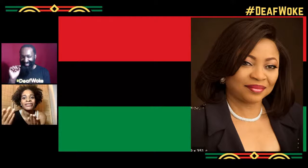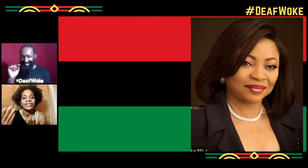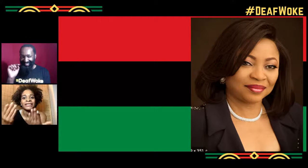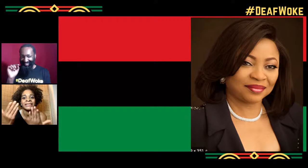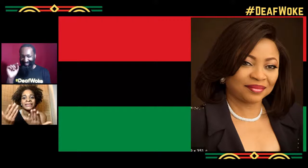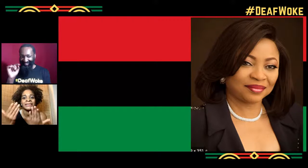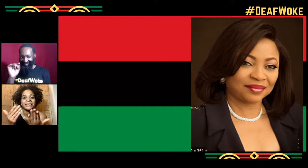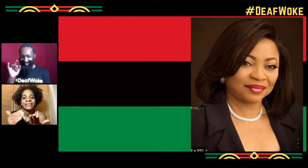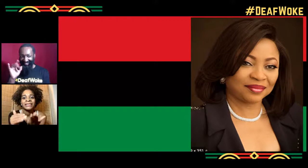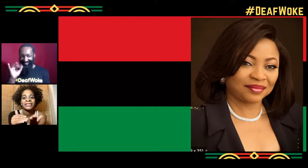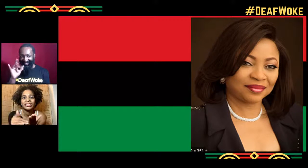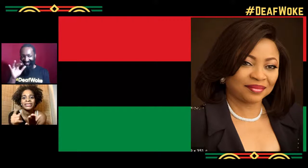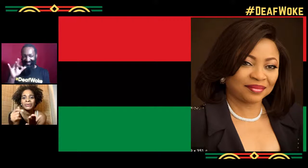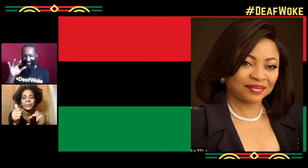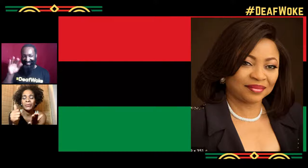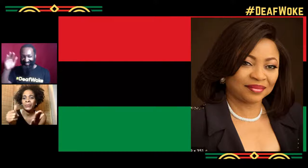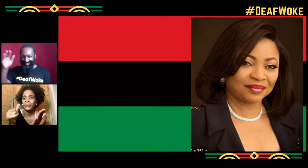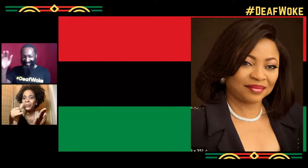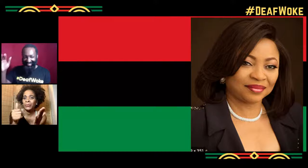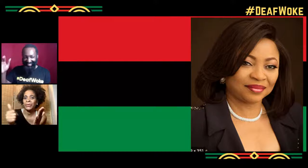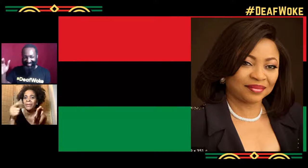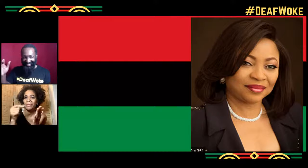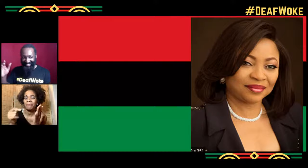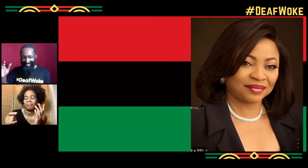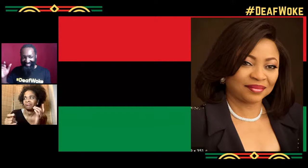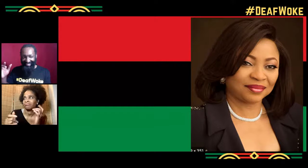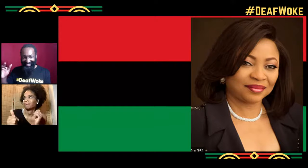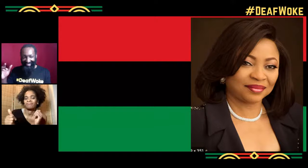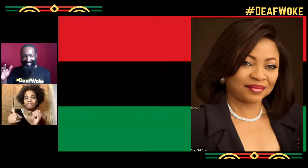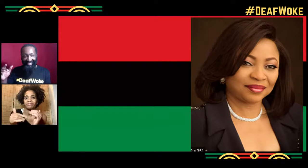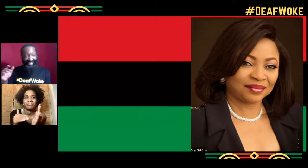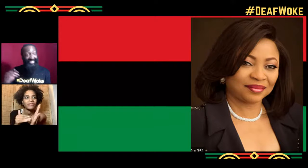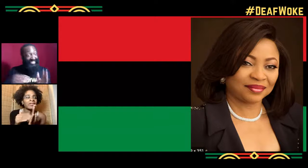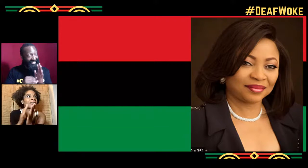She's like a millionaire, a billionaire, right?